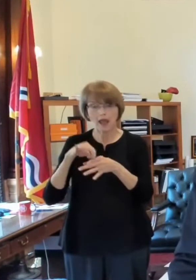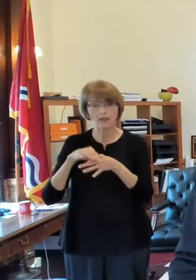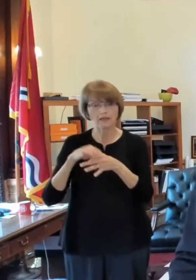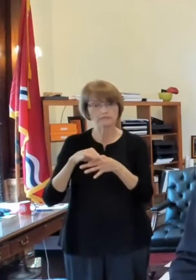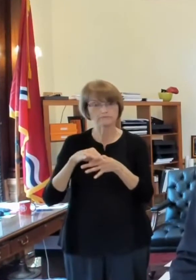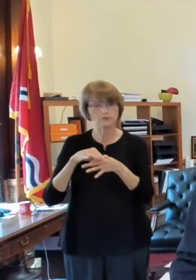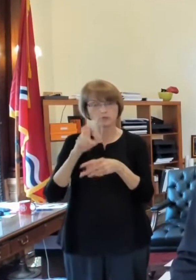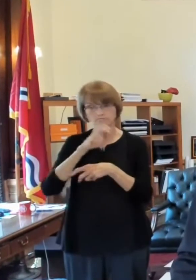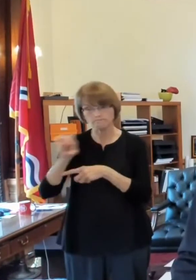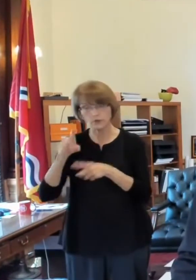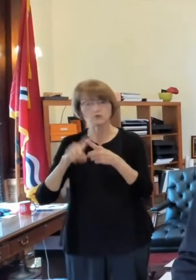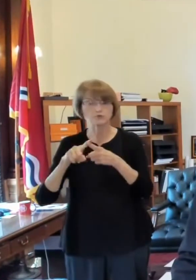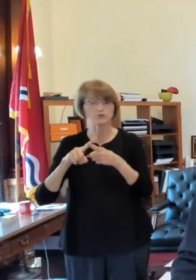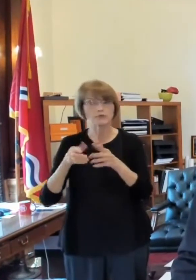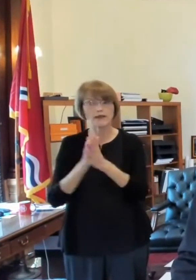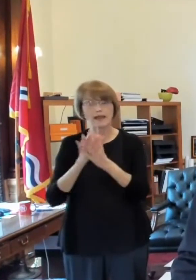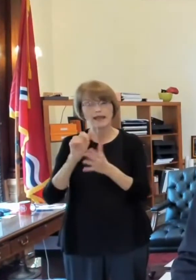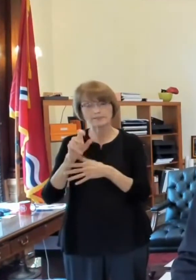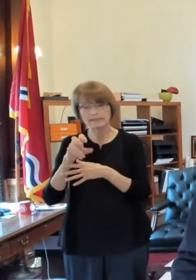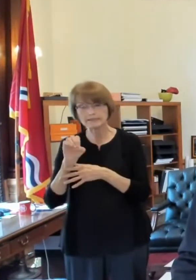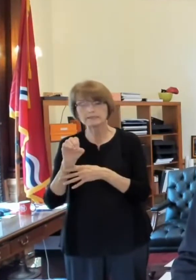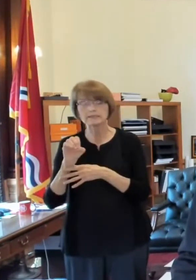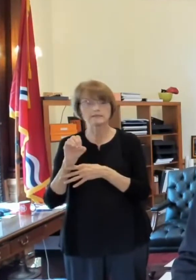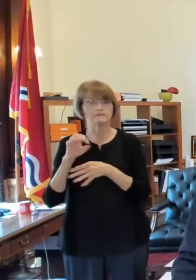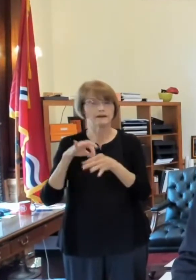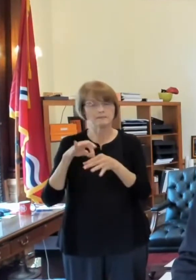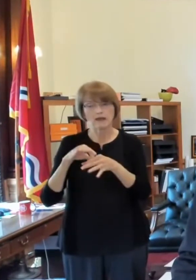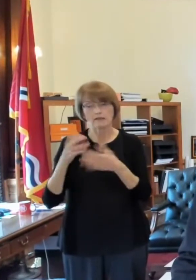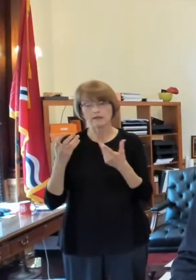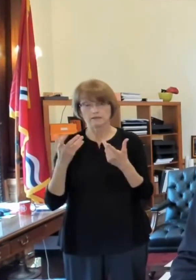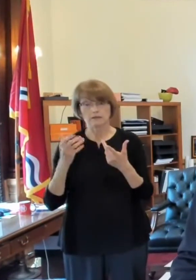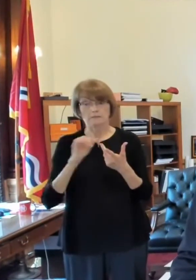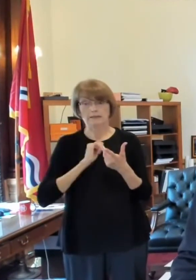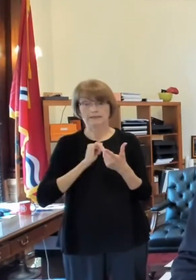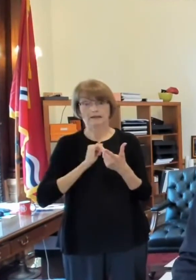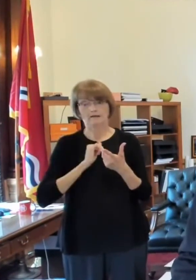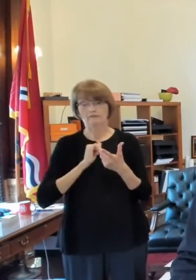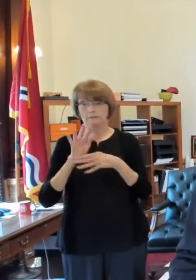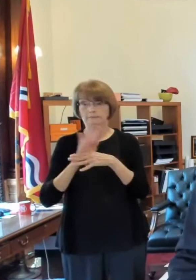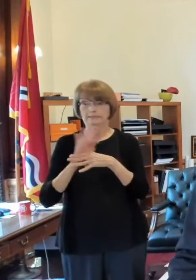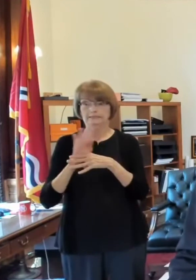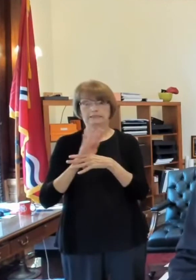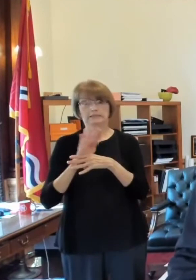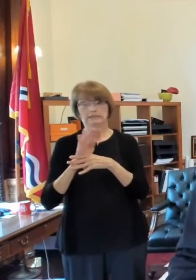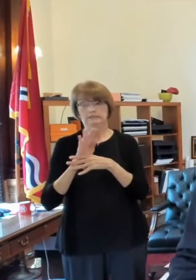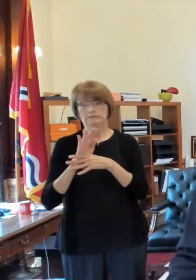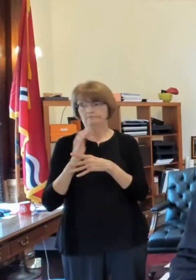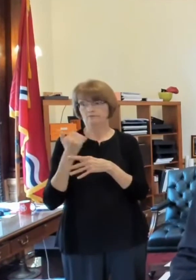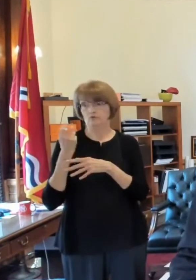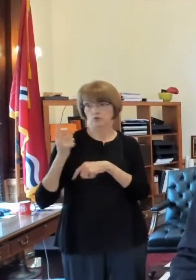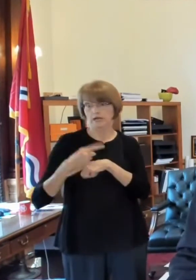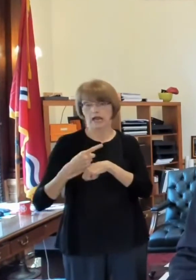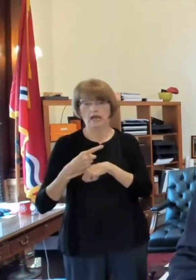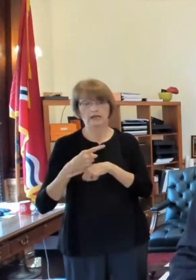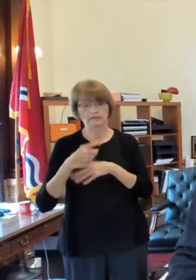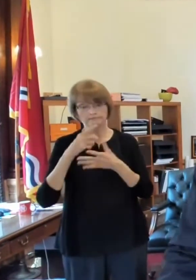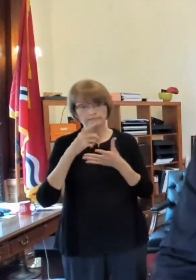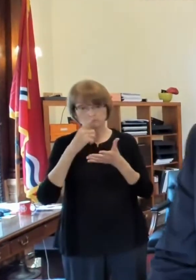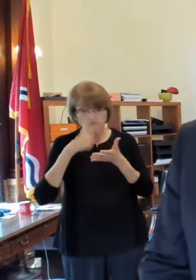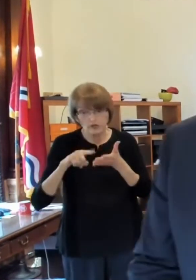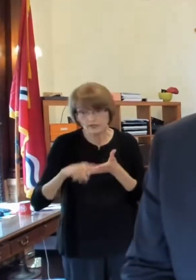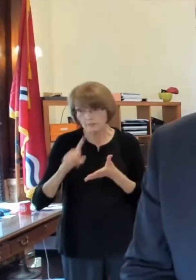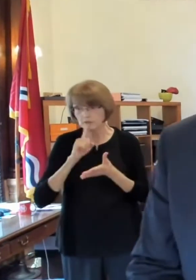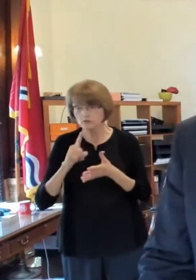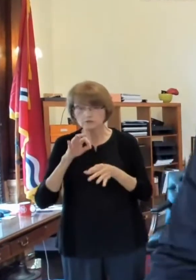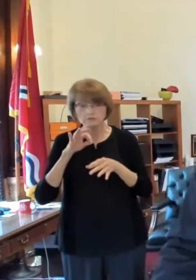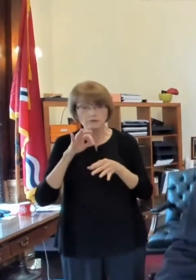fielding a lot of questions myself over the past couple of days, just looking up voters and making sure that their vote's counted. A lot of voters also get in touch with, say, like